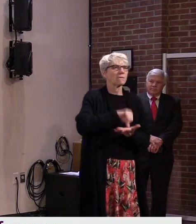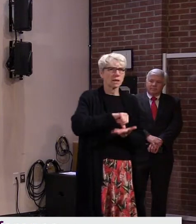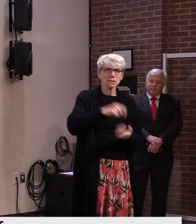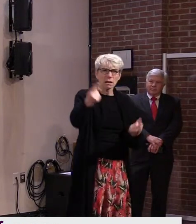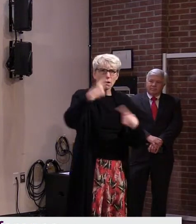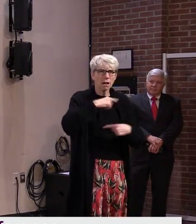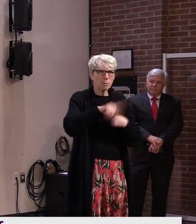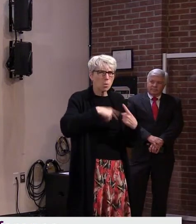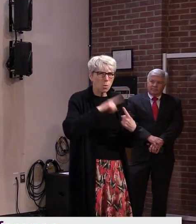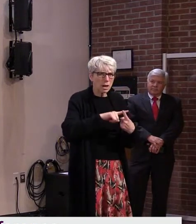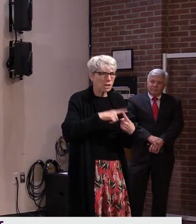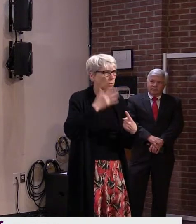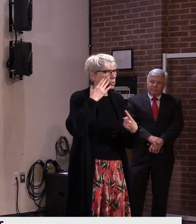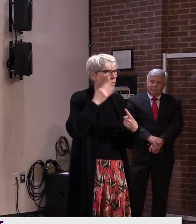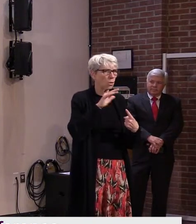but we expect sometime in this next month.